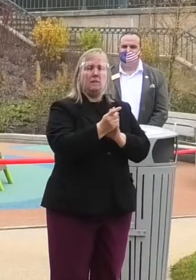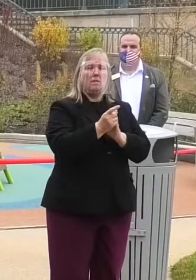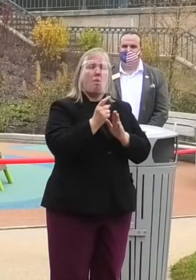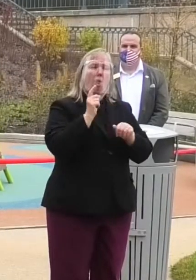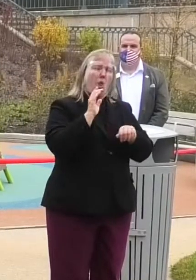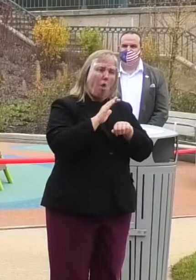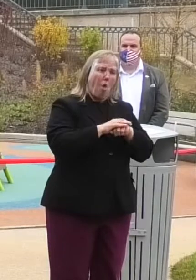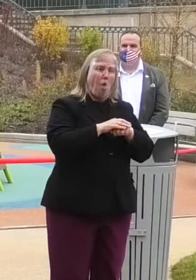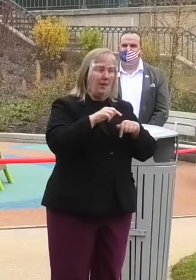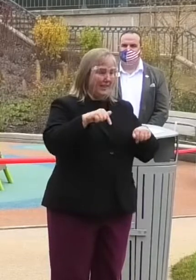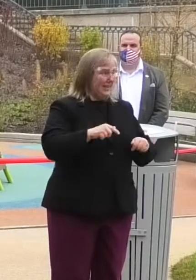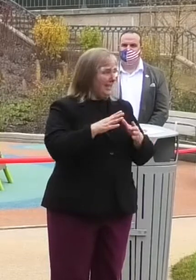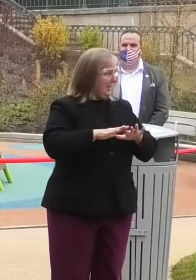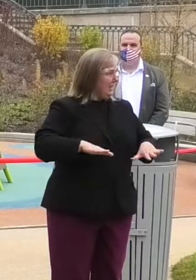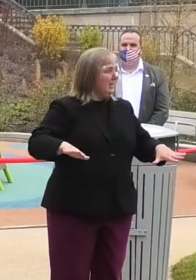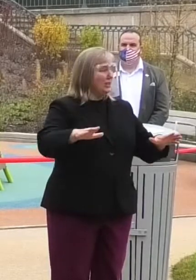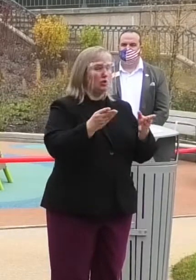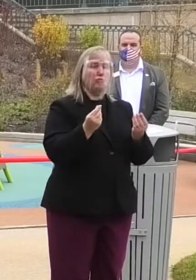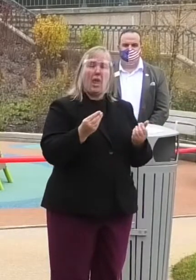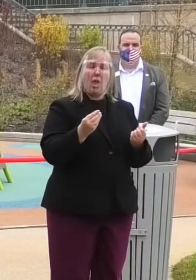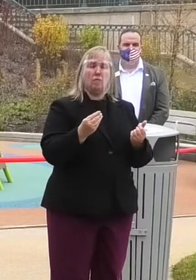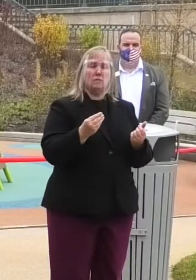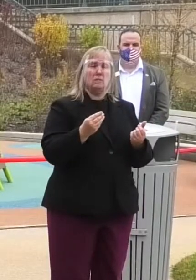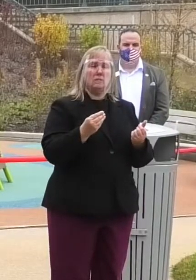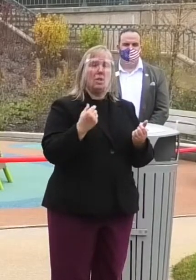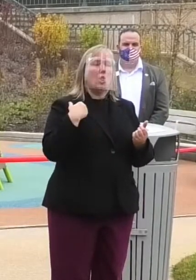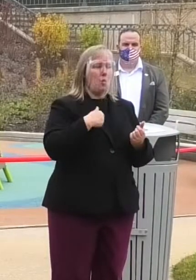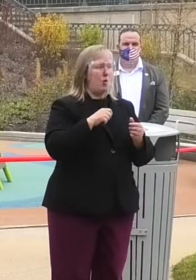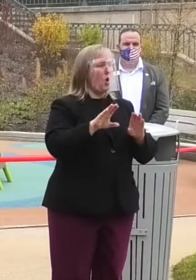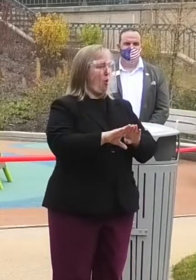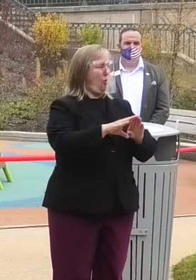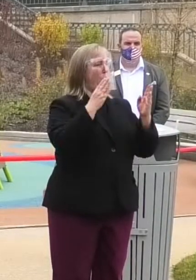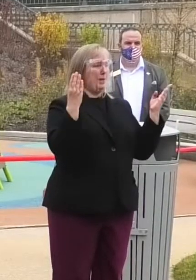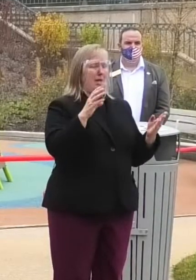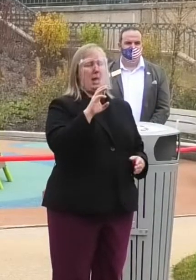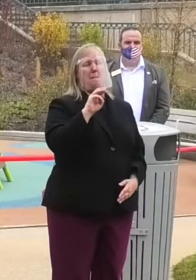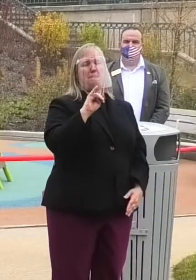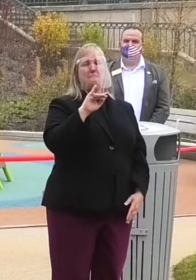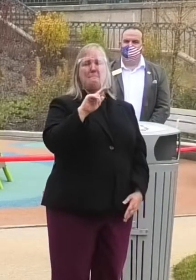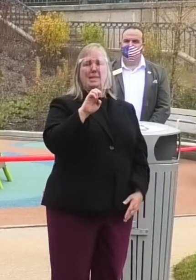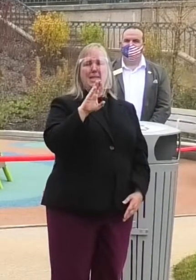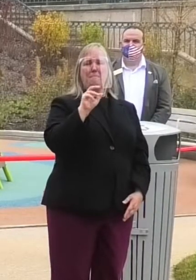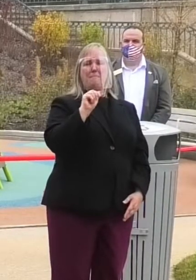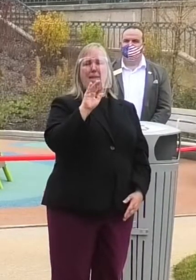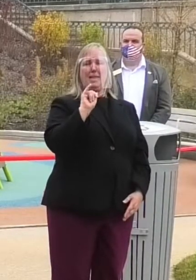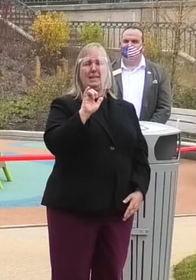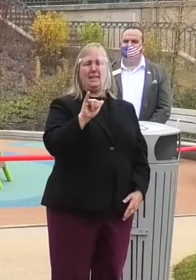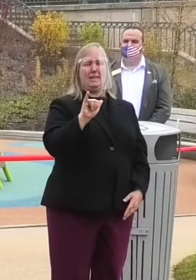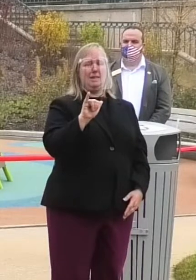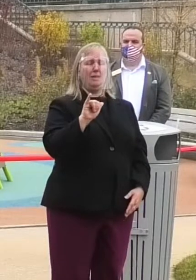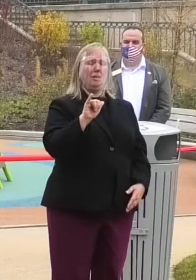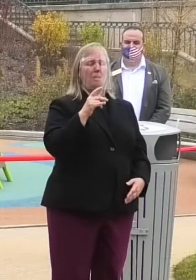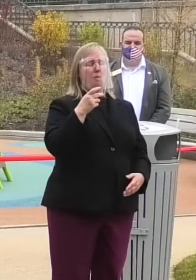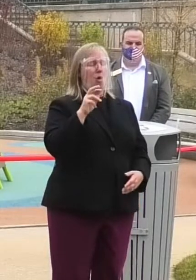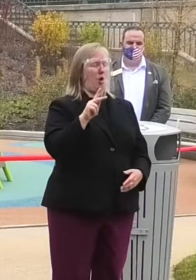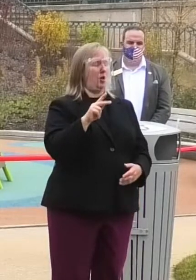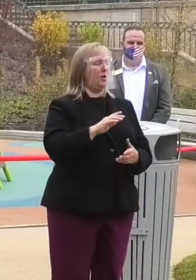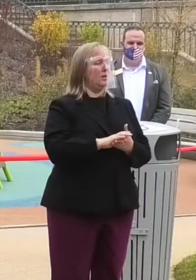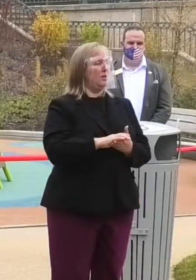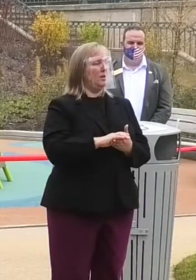on these grounds, that we are opening Millie Bailey Park. A